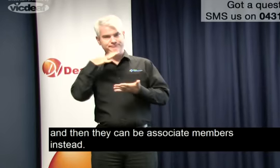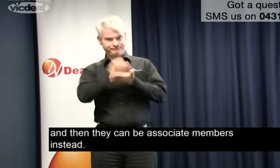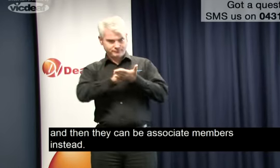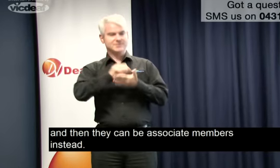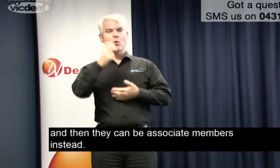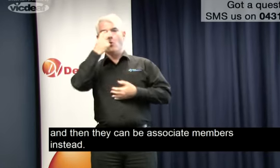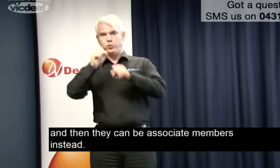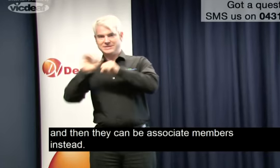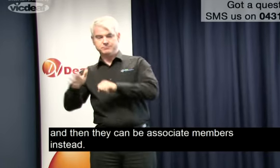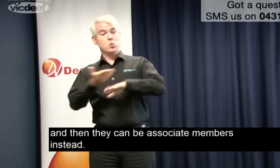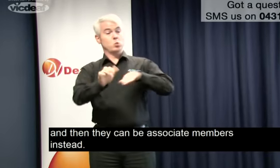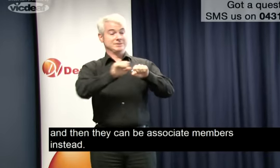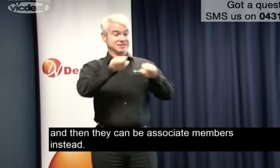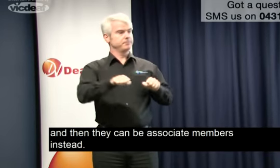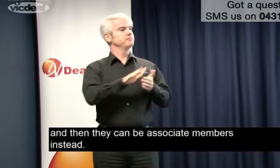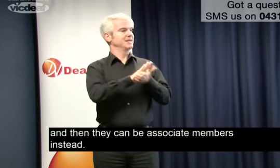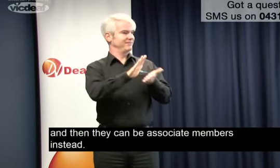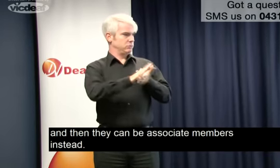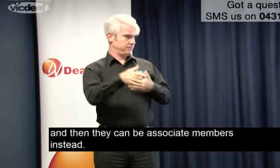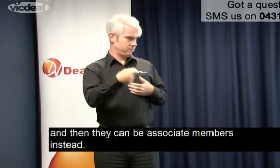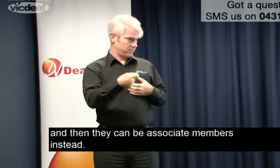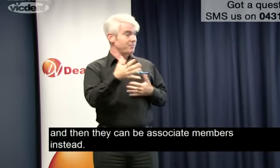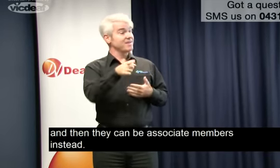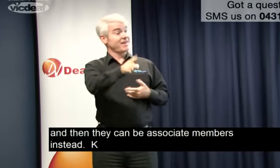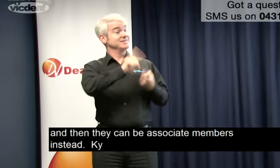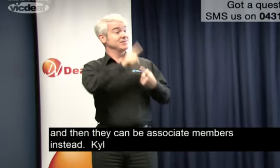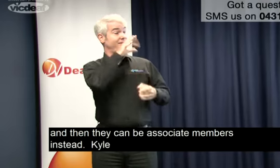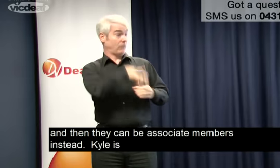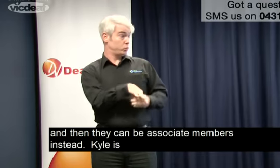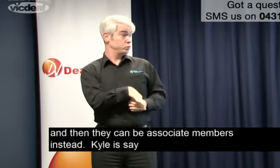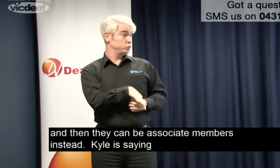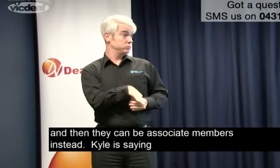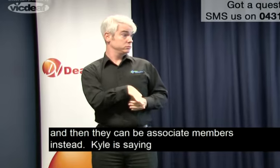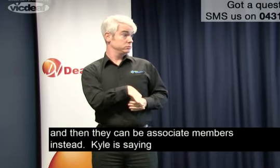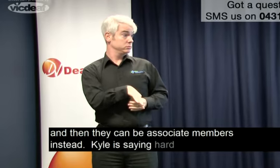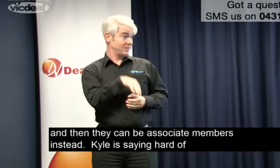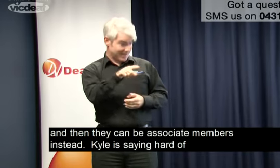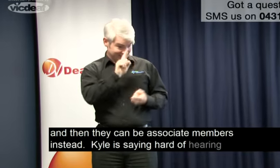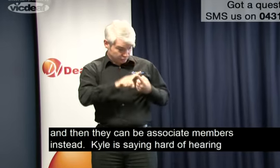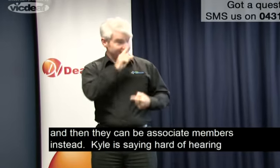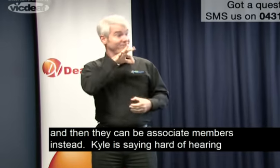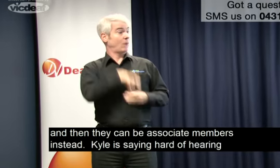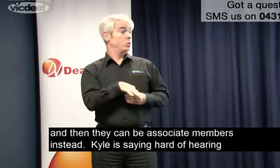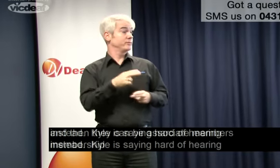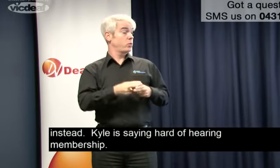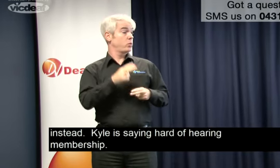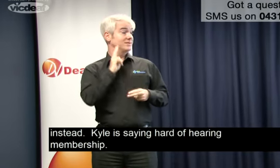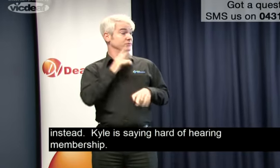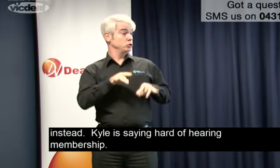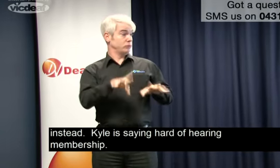Coles is saying hard of hearing voting membership. So with the new system, it means that hard of hearing individuals can vote. They still can vote